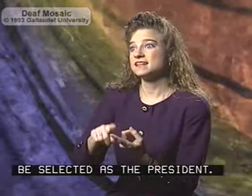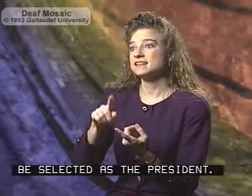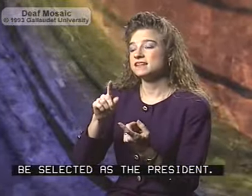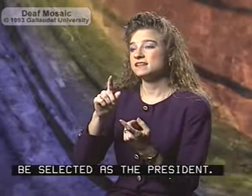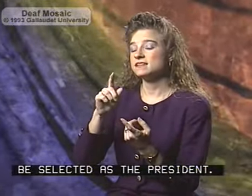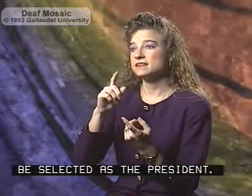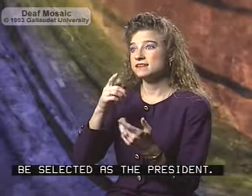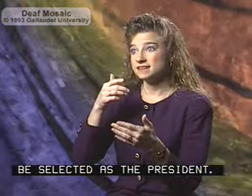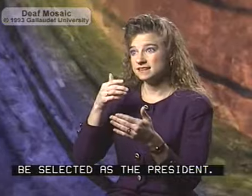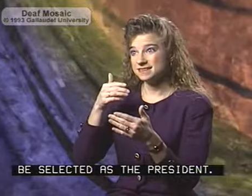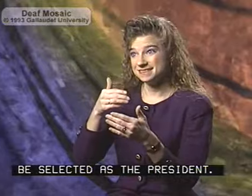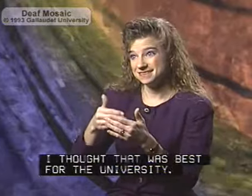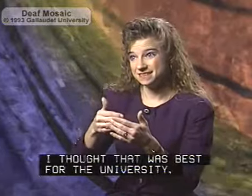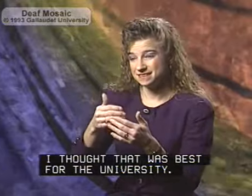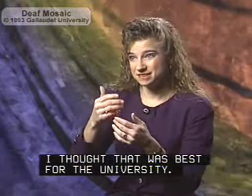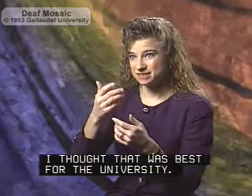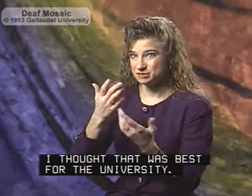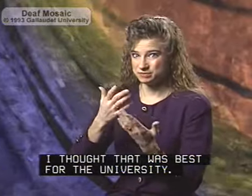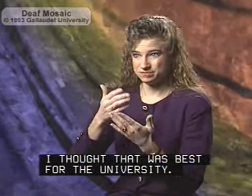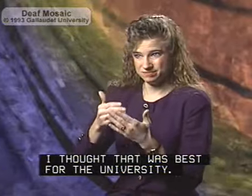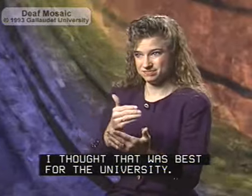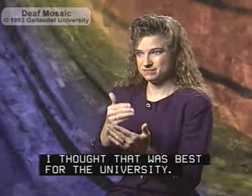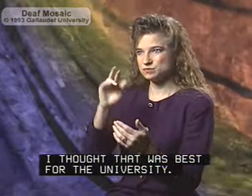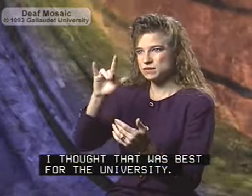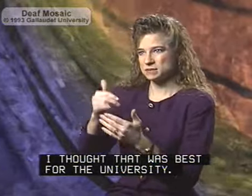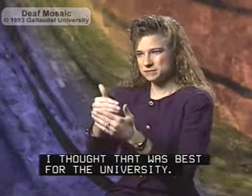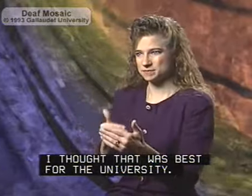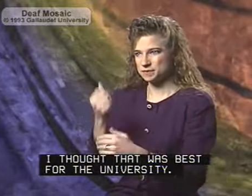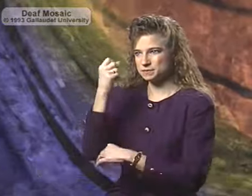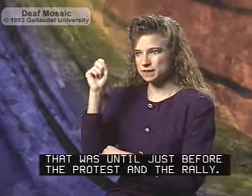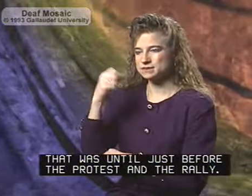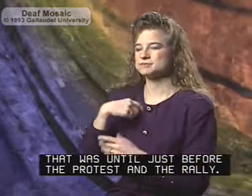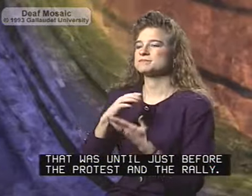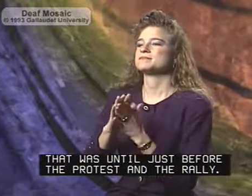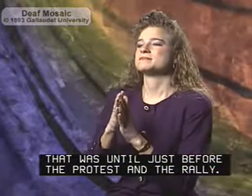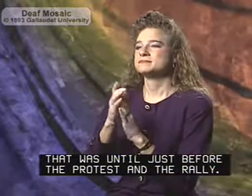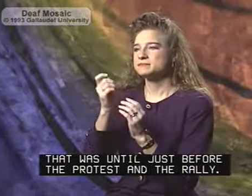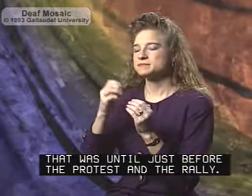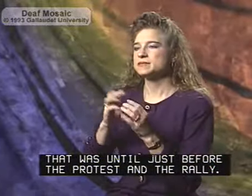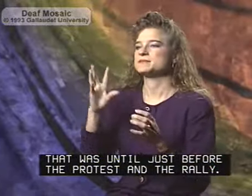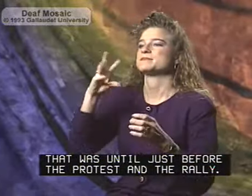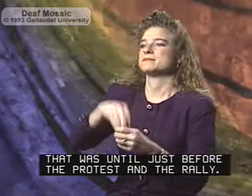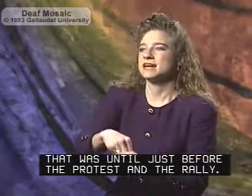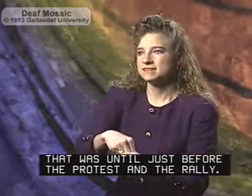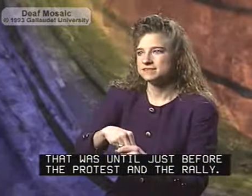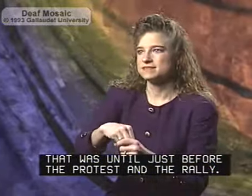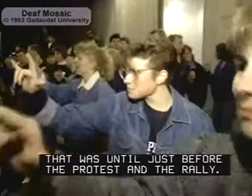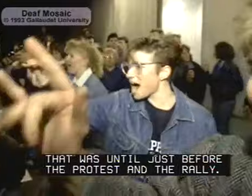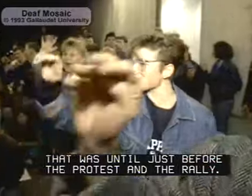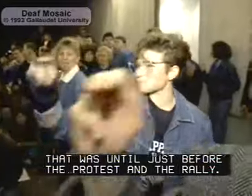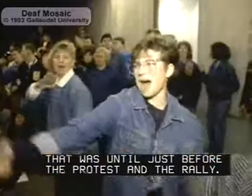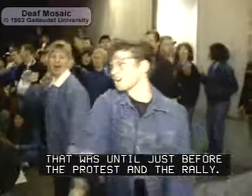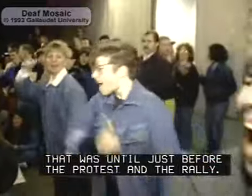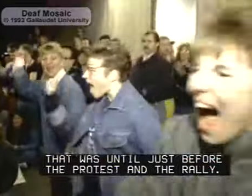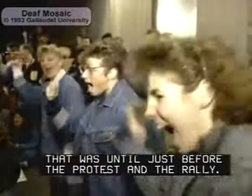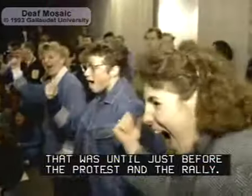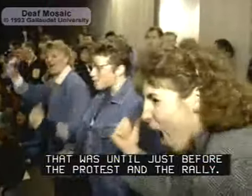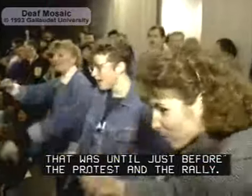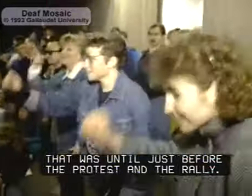the president. I thought that was best for the university. That was until just before the protest and the rally. I